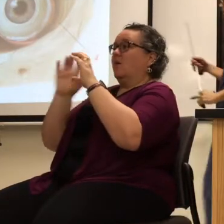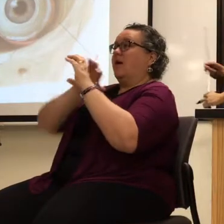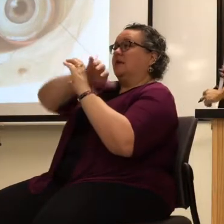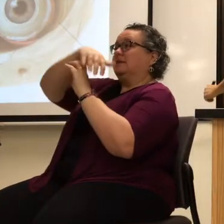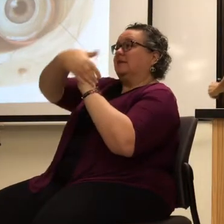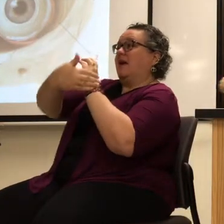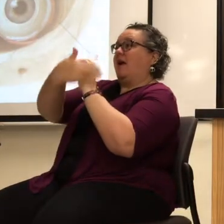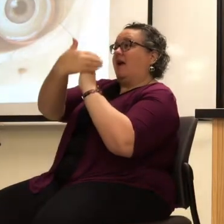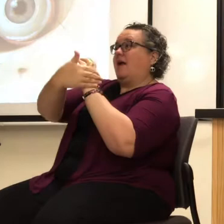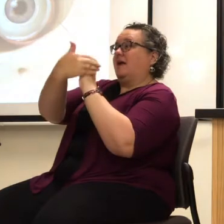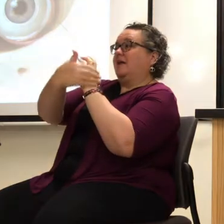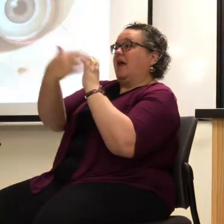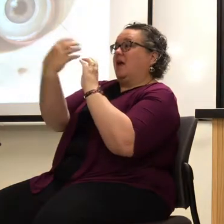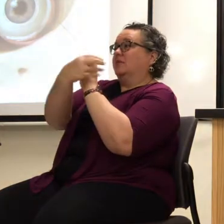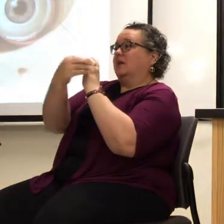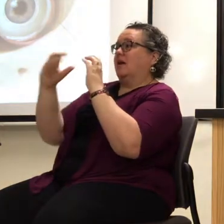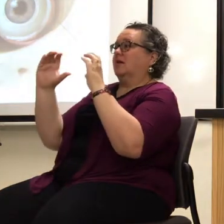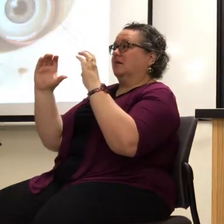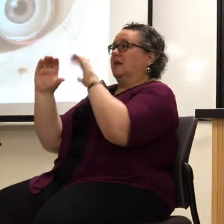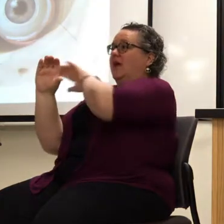Lateral rectus.